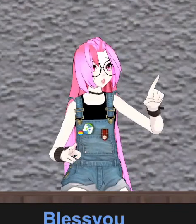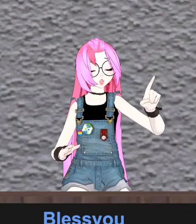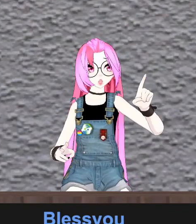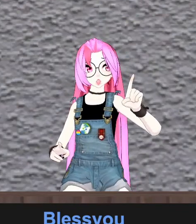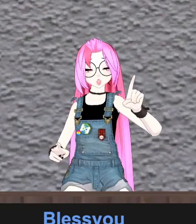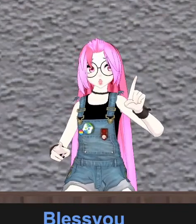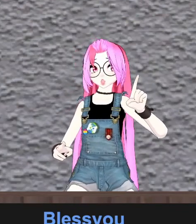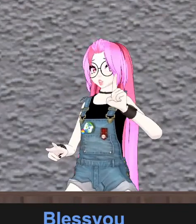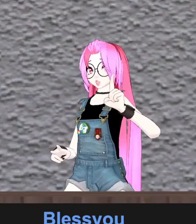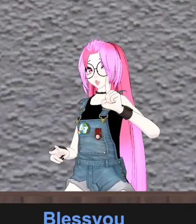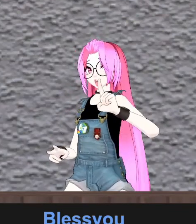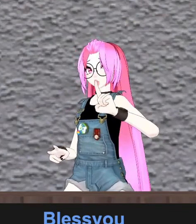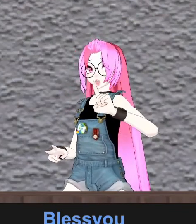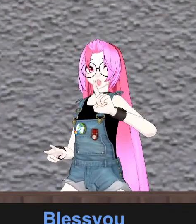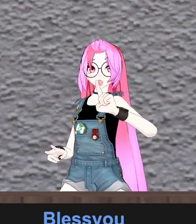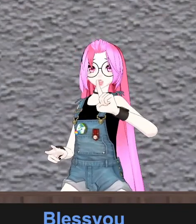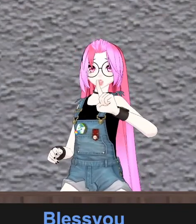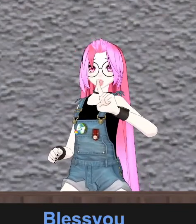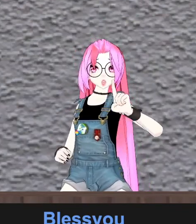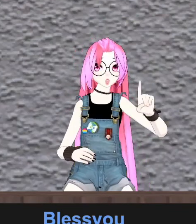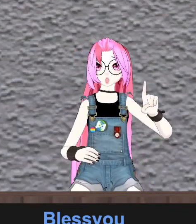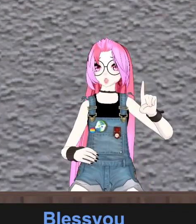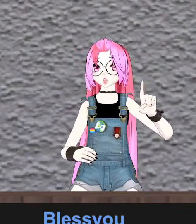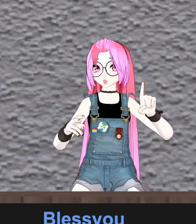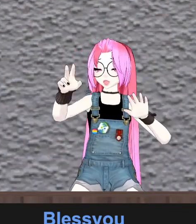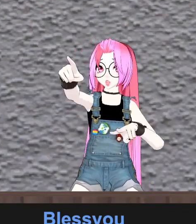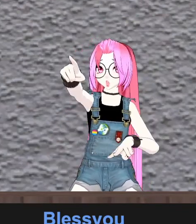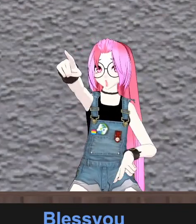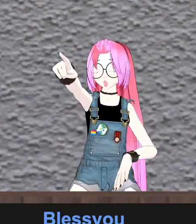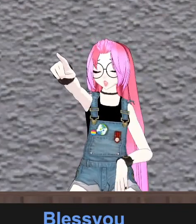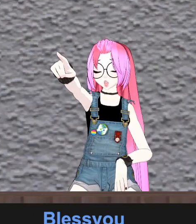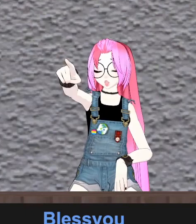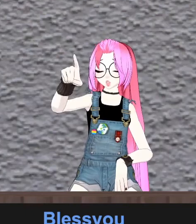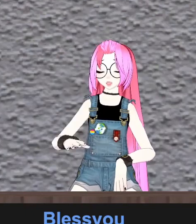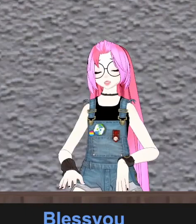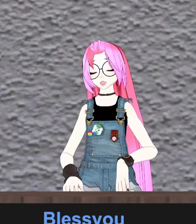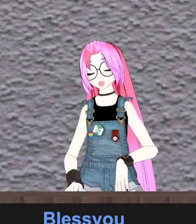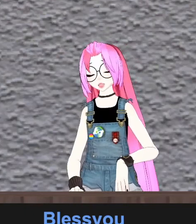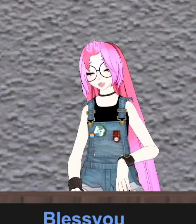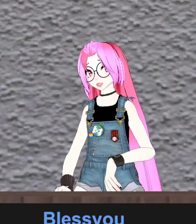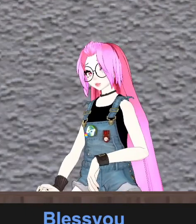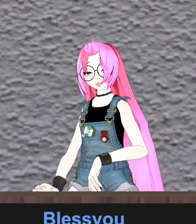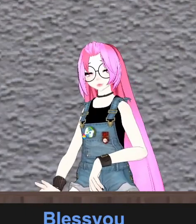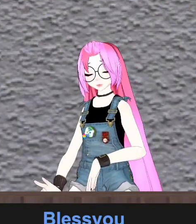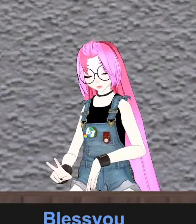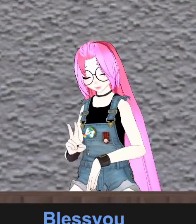more question, or unless there's no more questions, and we can go ahead. Oh, I'll take you, Crossfader, and then we'll go ahead and end the class.